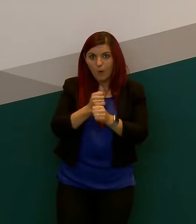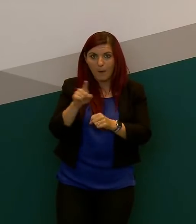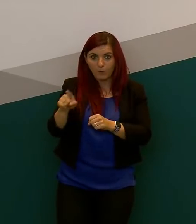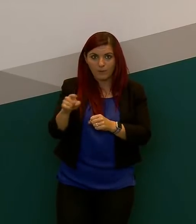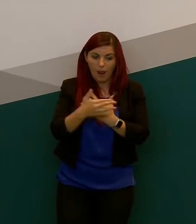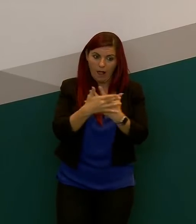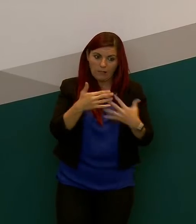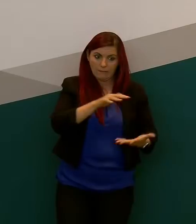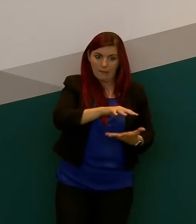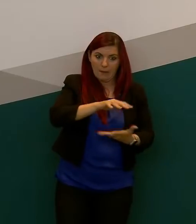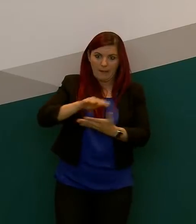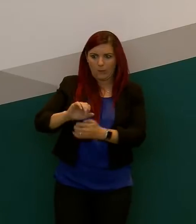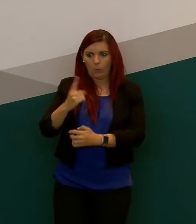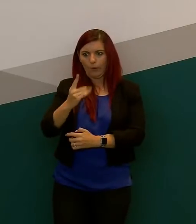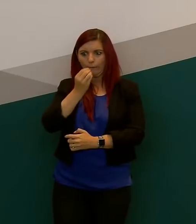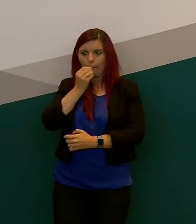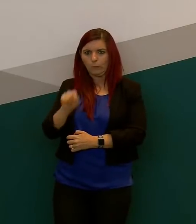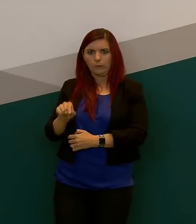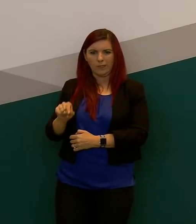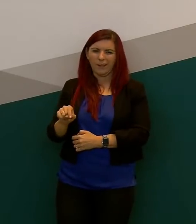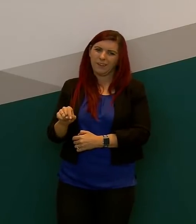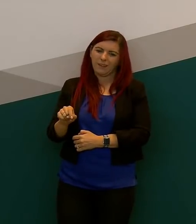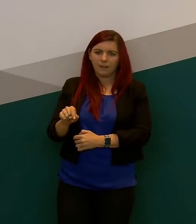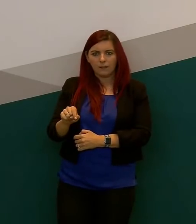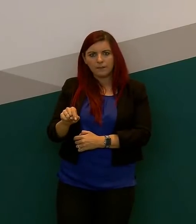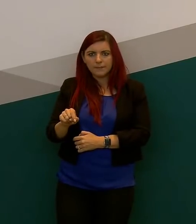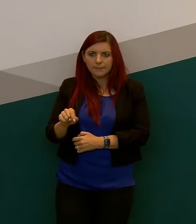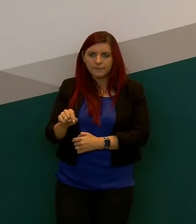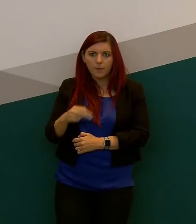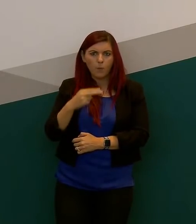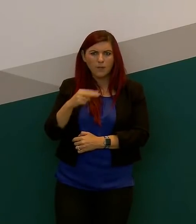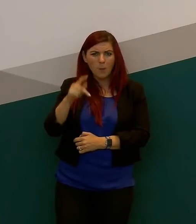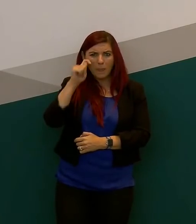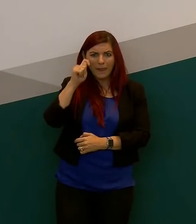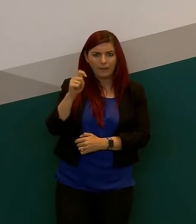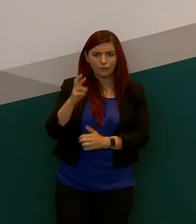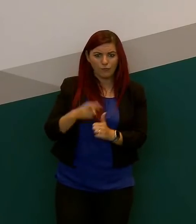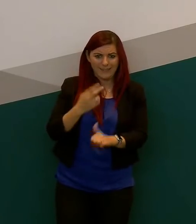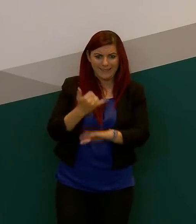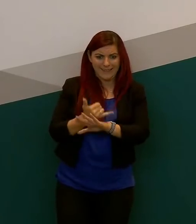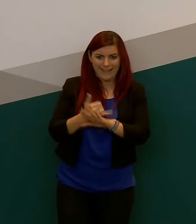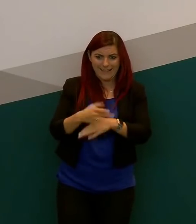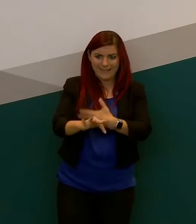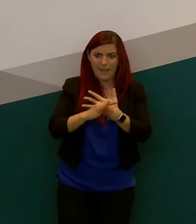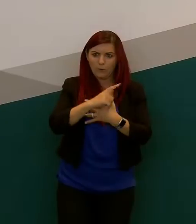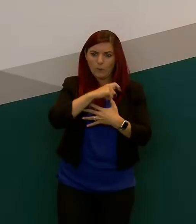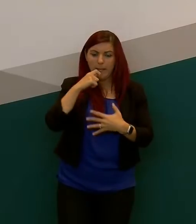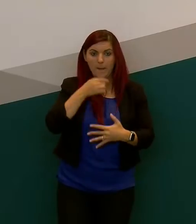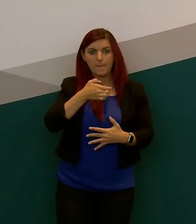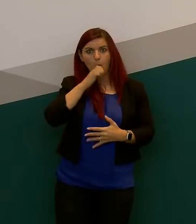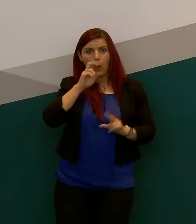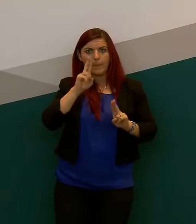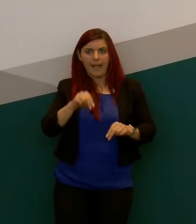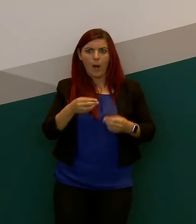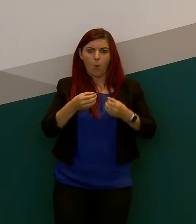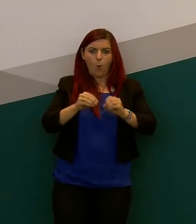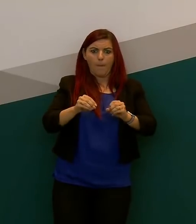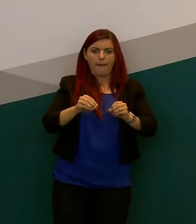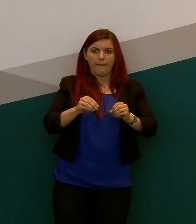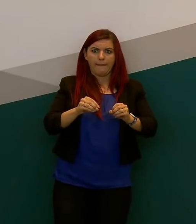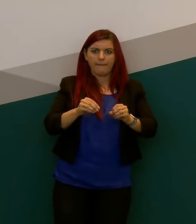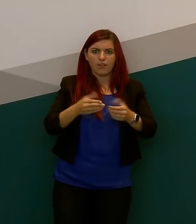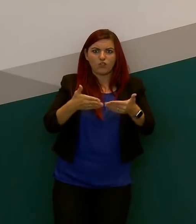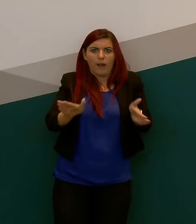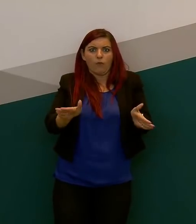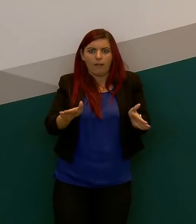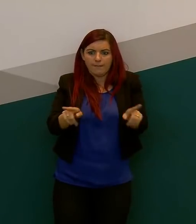naive. And I think we're not at a point yet where we think it's safe for us to say that pubs in general should open. And to the extent